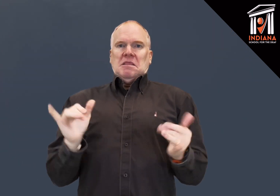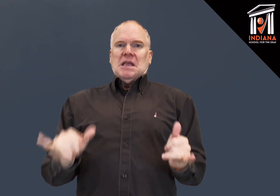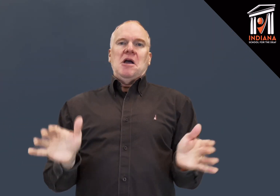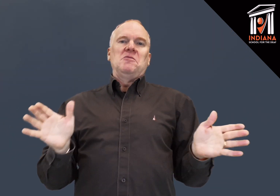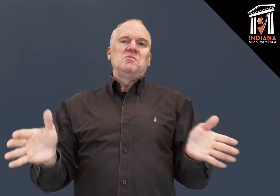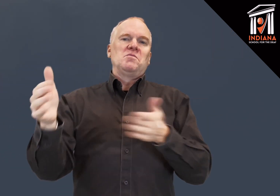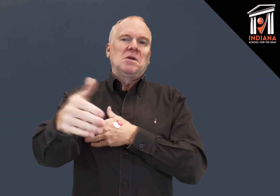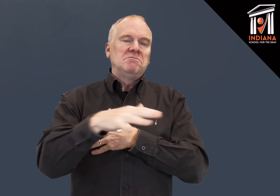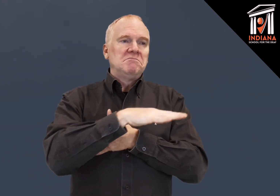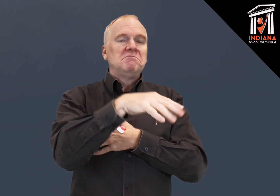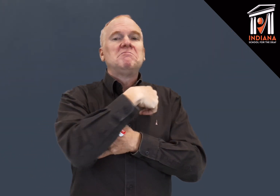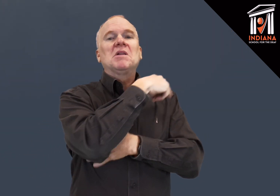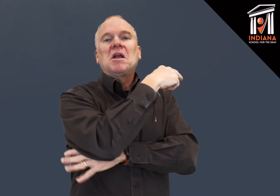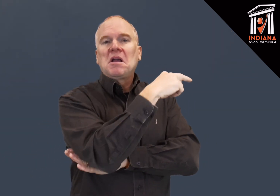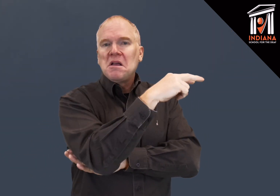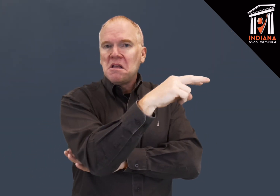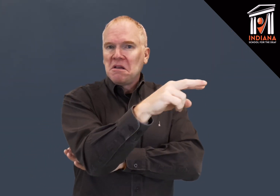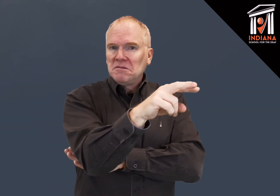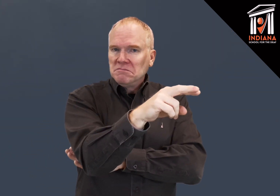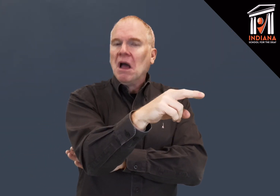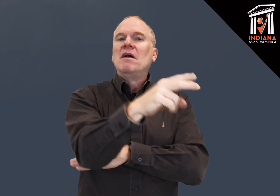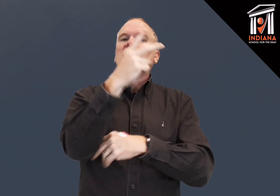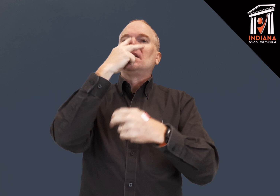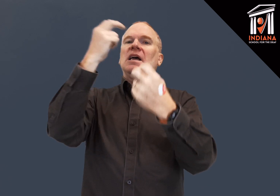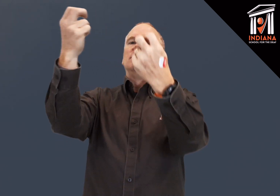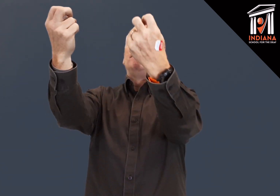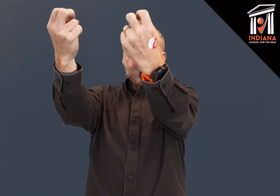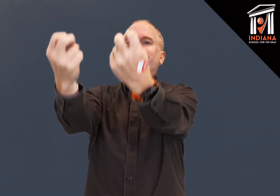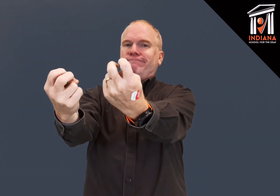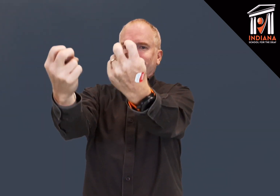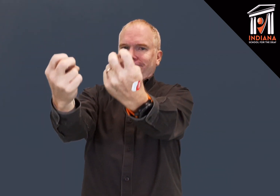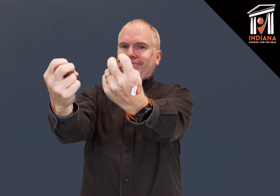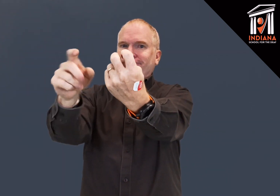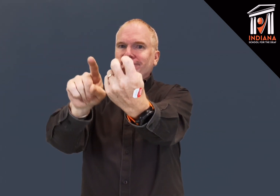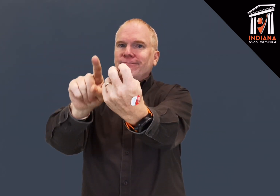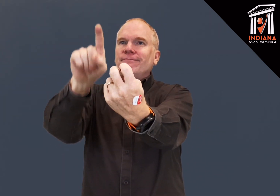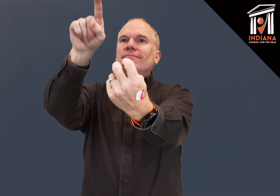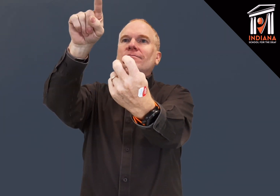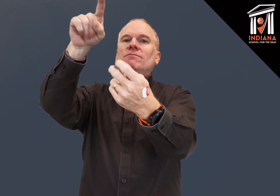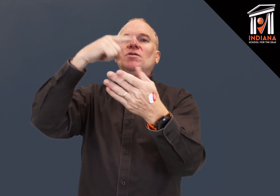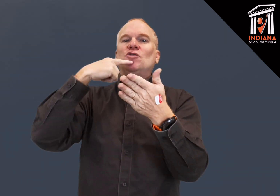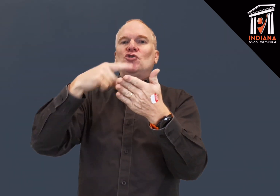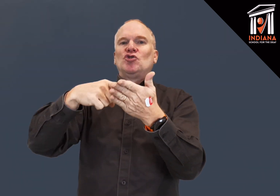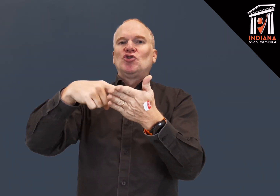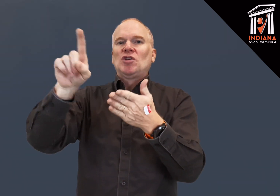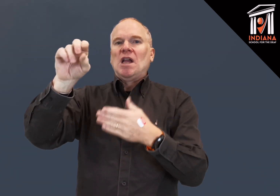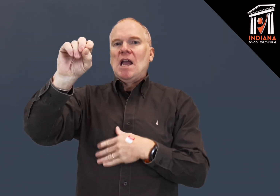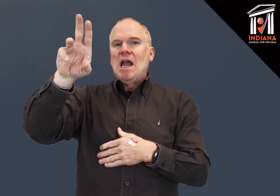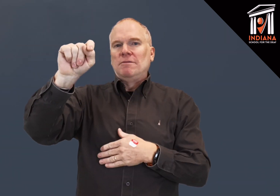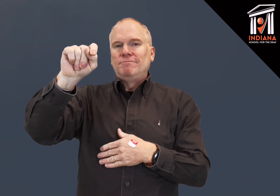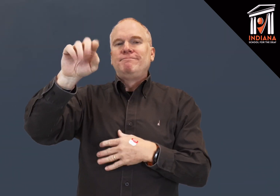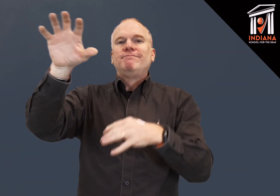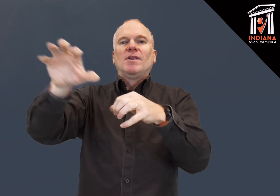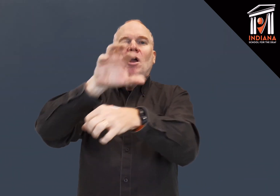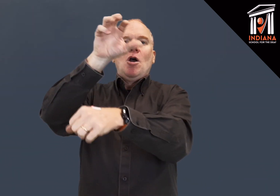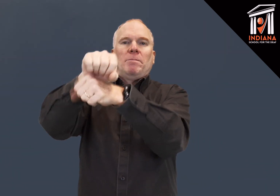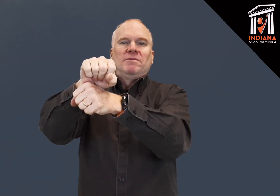stations available. Some may have 150, others may have less. Mine had 8. So as I surveyed the room, I saw 2 people sitting in the back